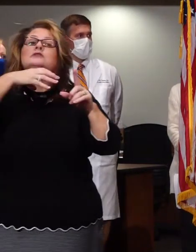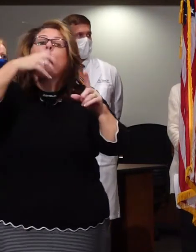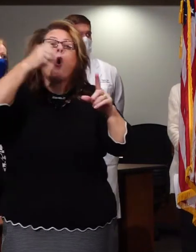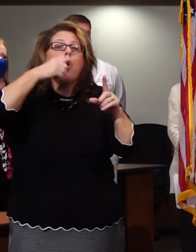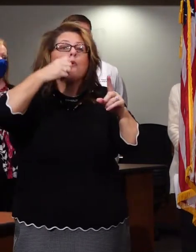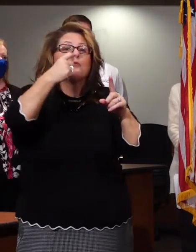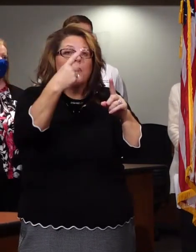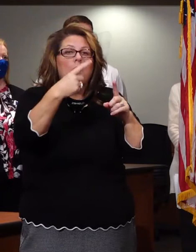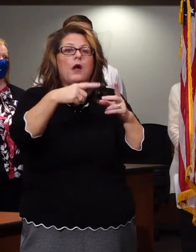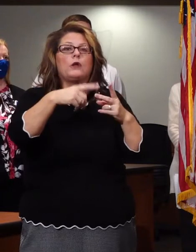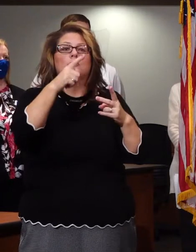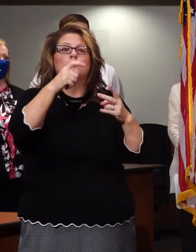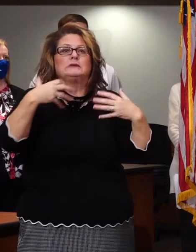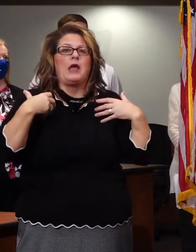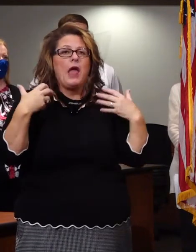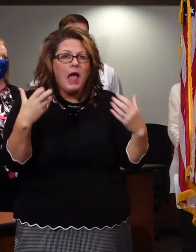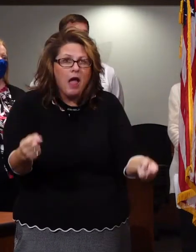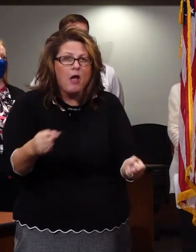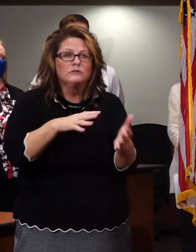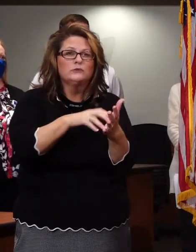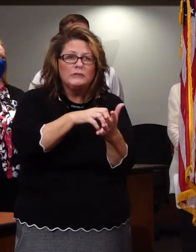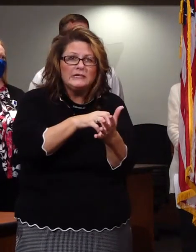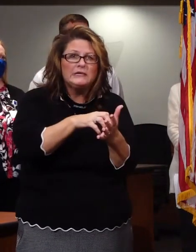vulnerable ones that the same category that the